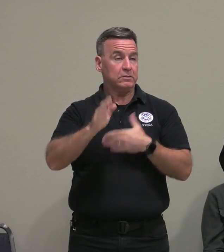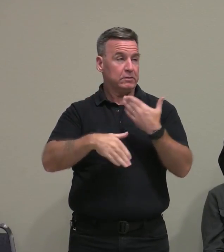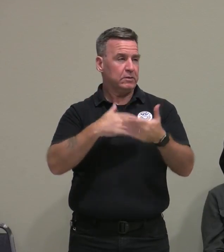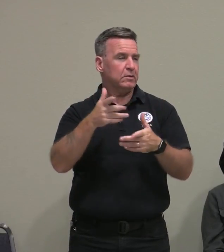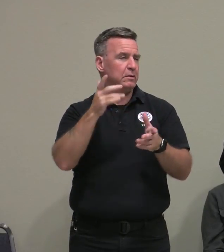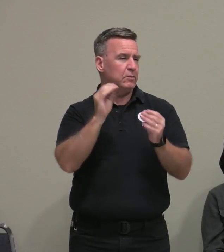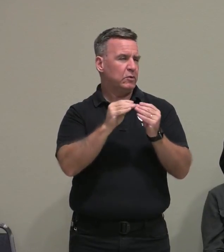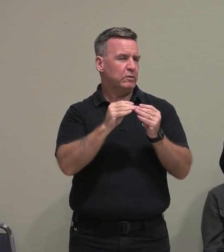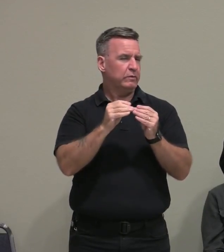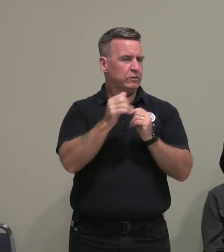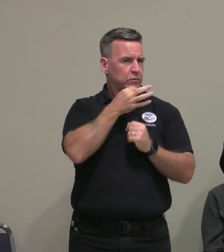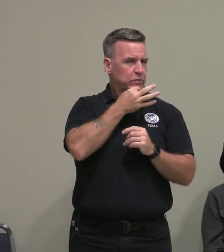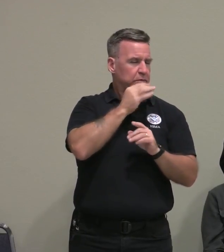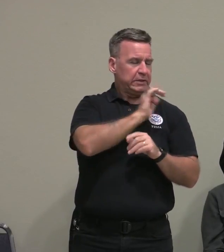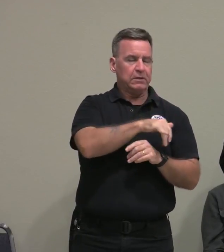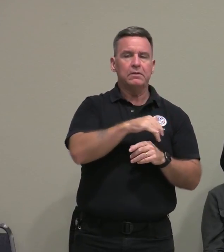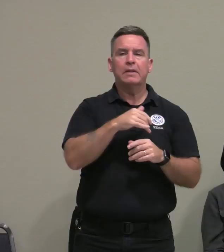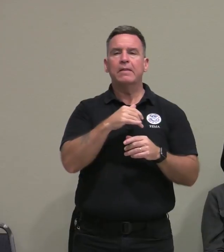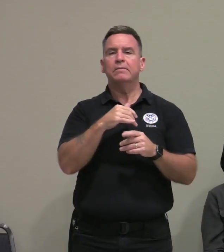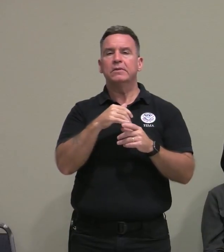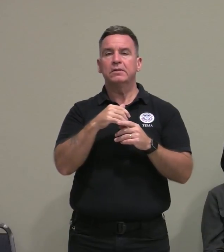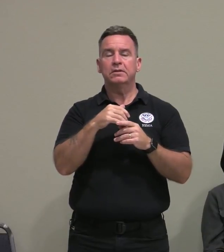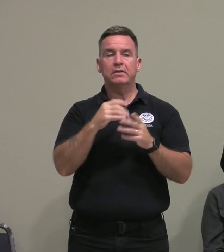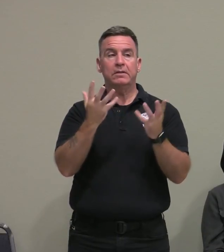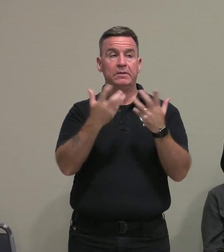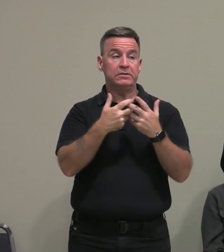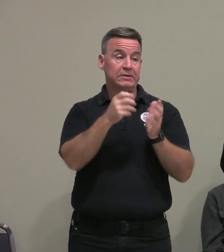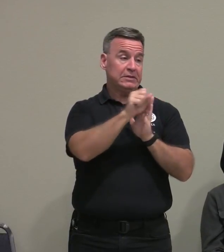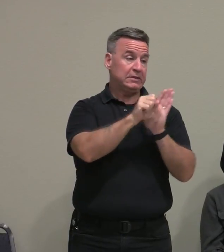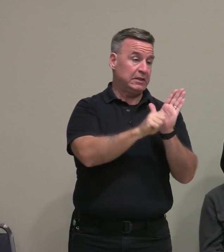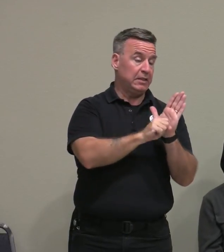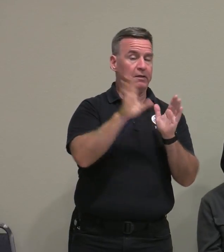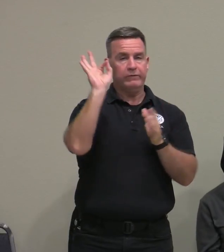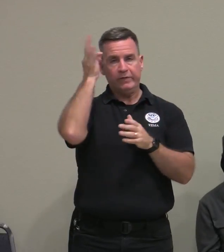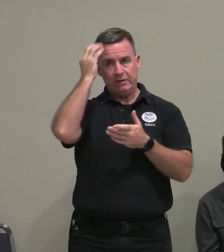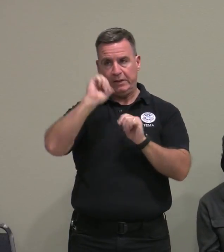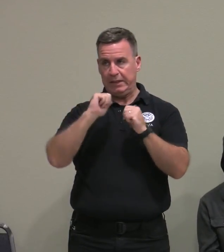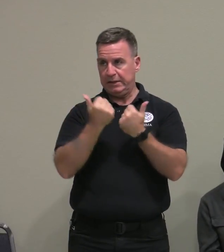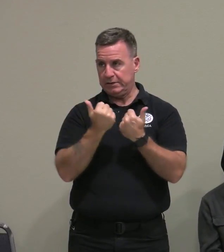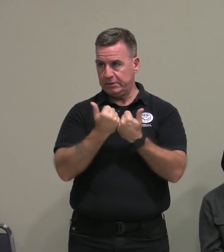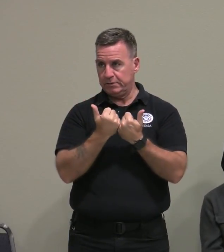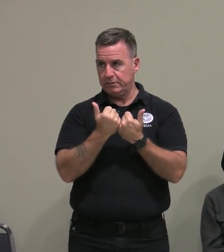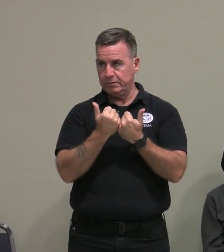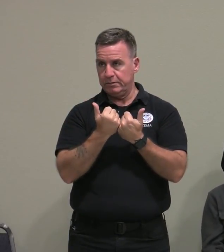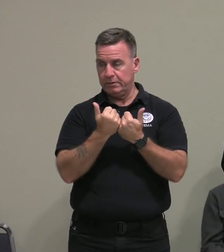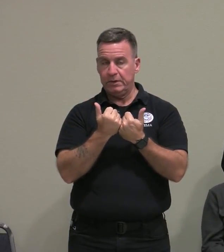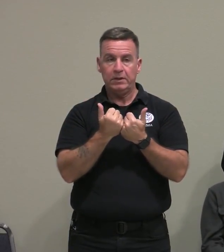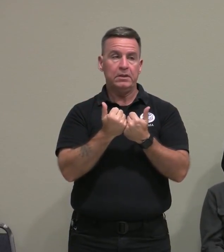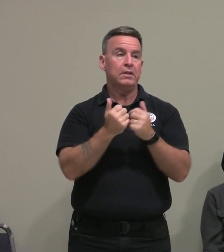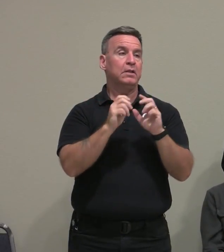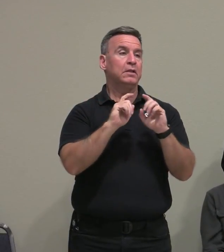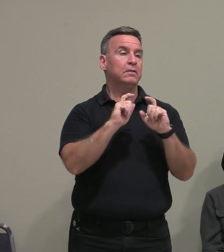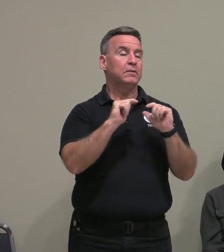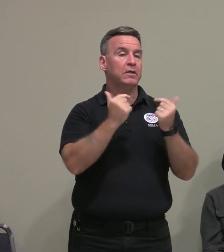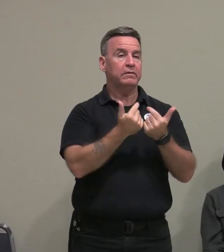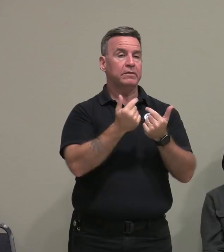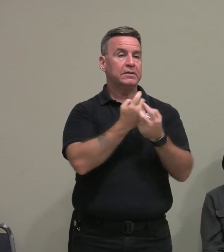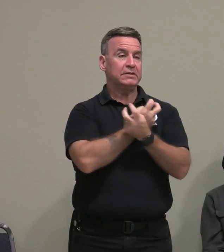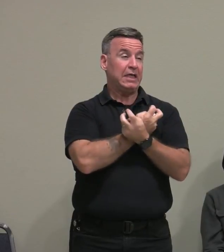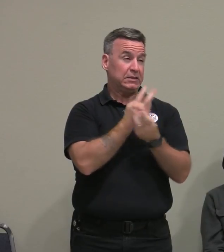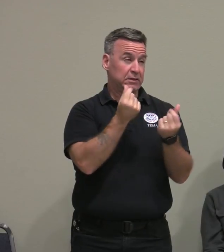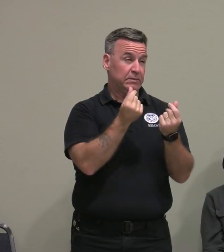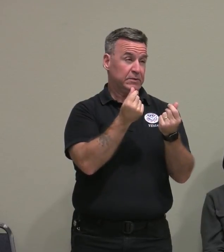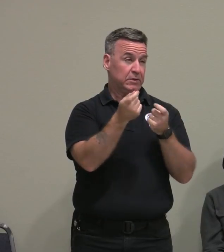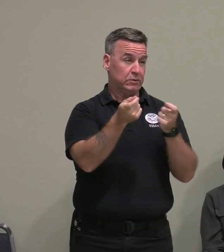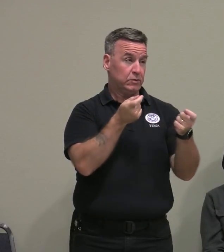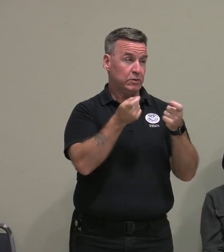and you'll hear a little bit in a minute, by a combination of a state and federal agencies. Department of Toxic Substance